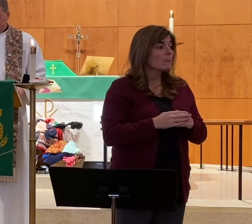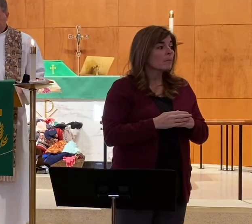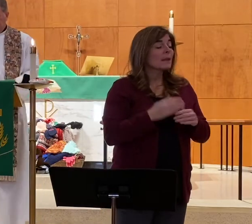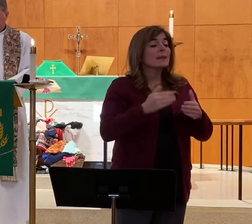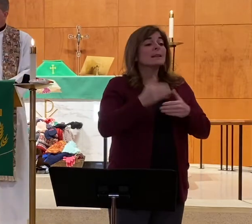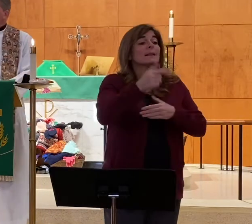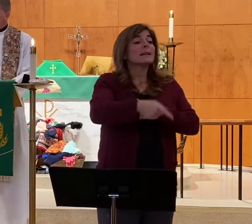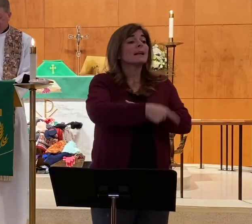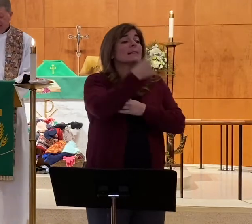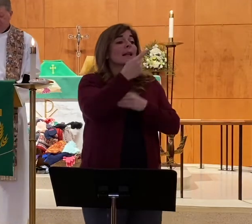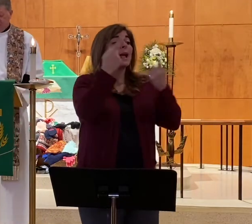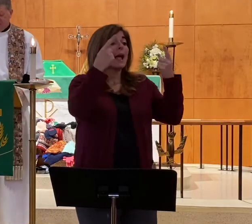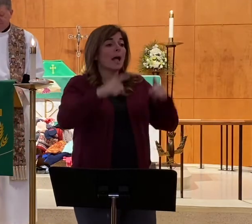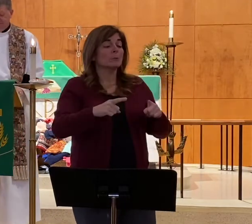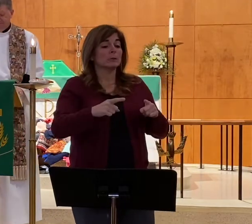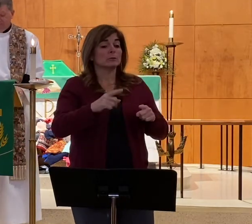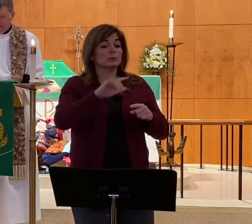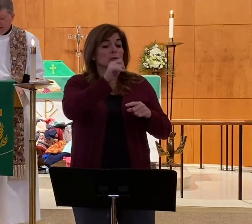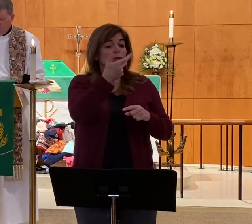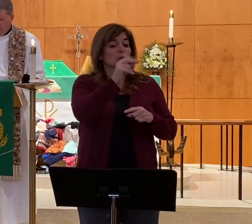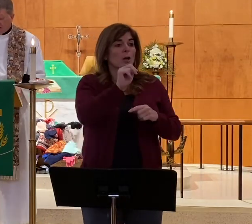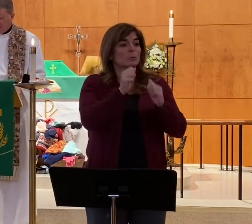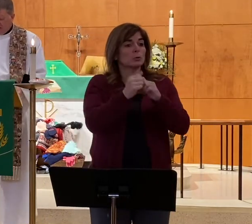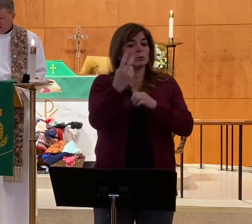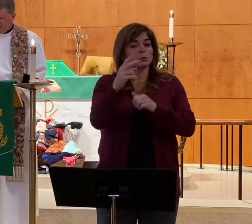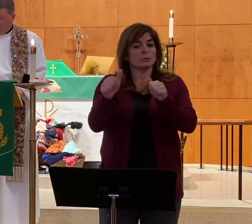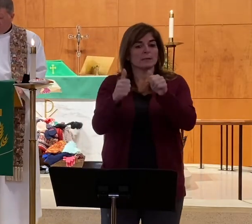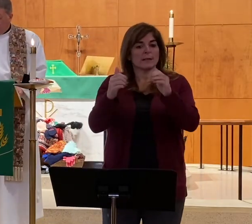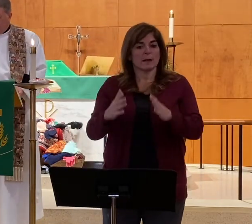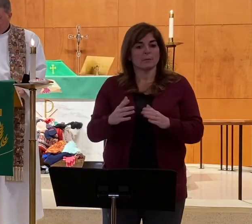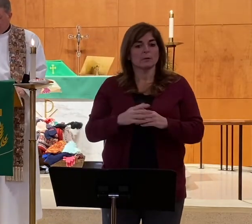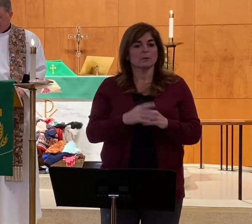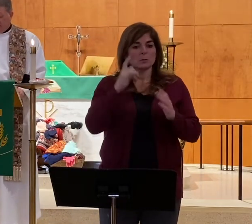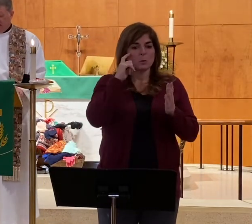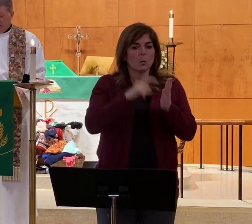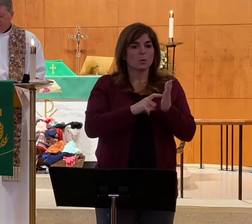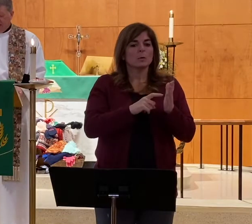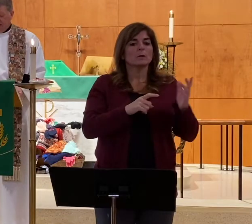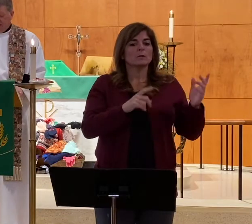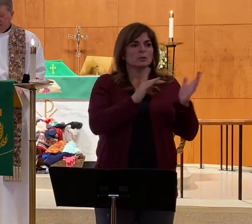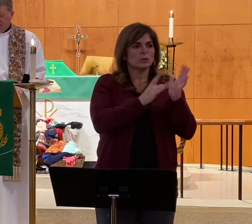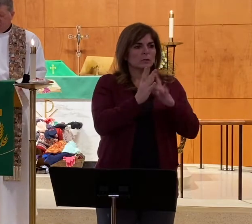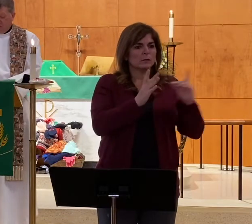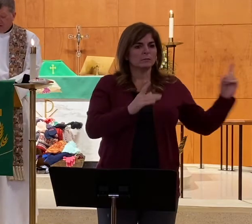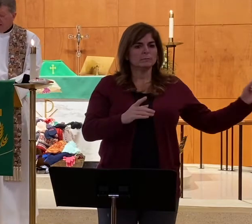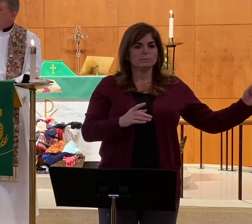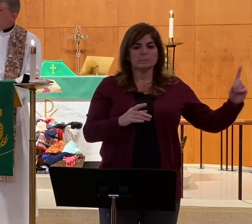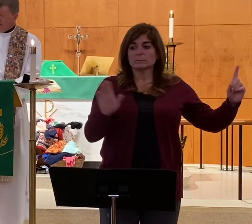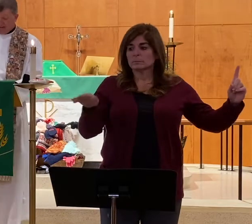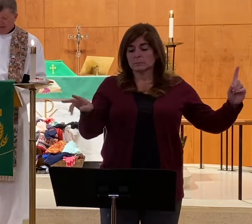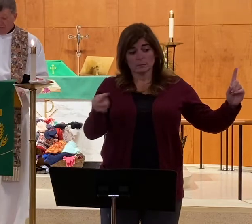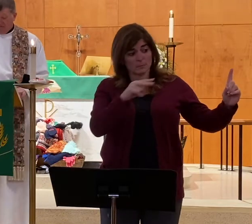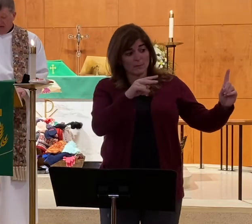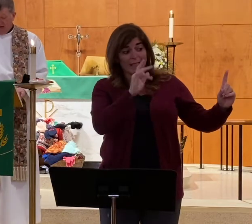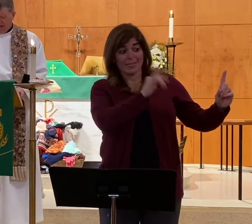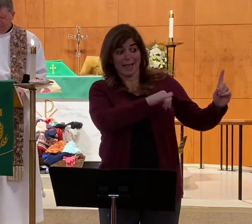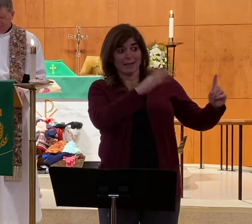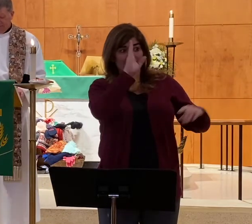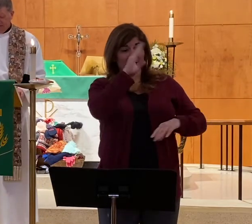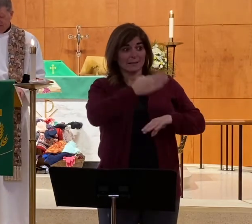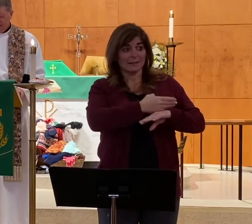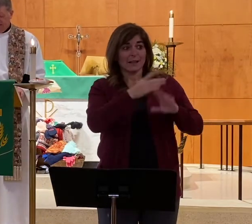The next day, John again was standing with two of his disciples. And he had watched Jesus walk by. He exclaimed, "Look, here is the Lamb of